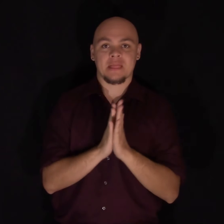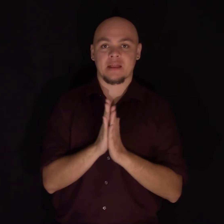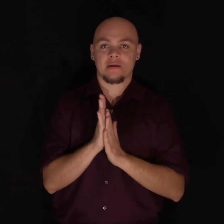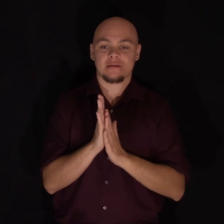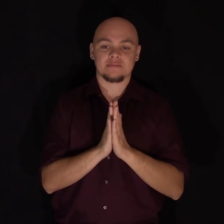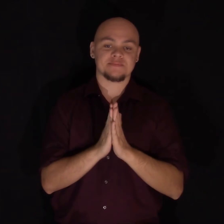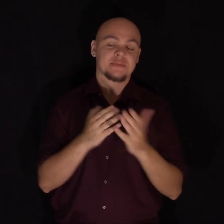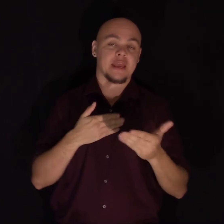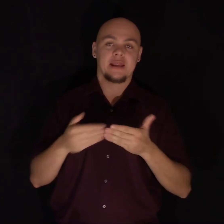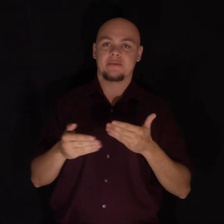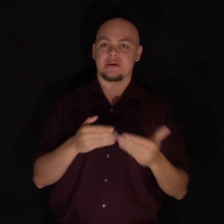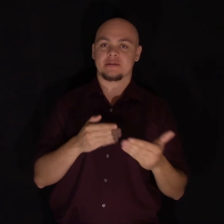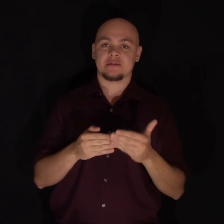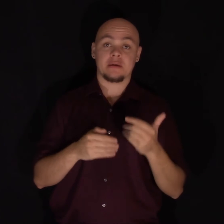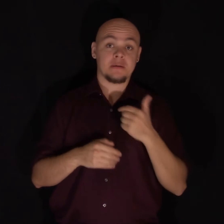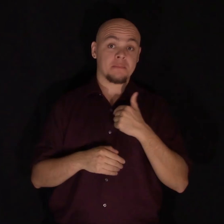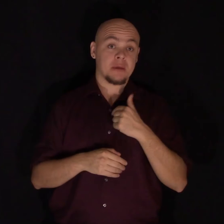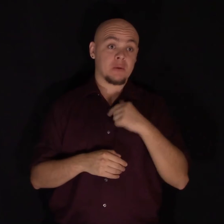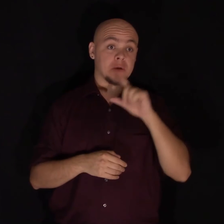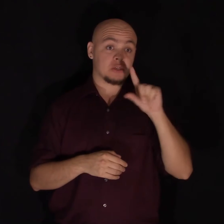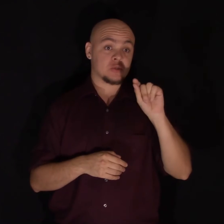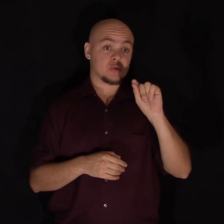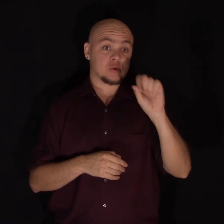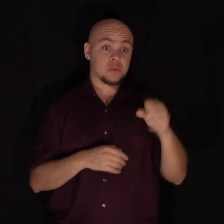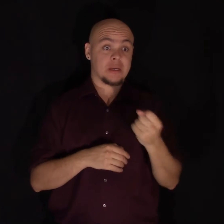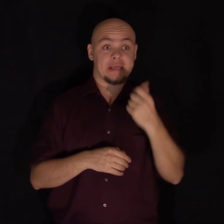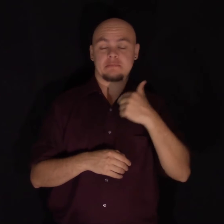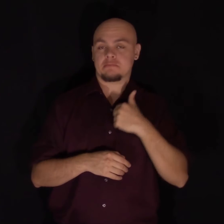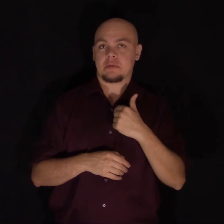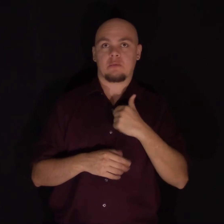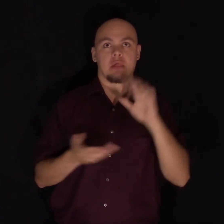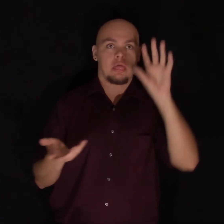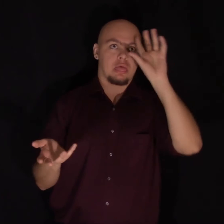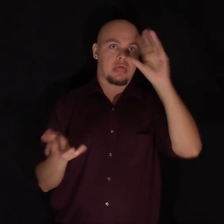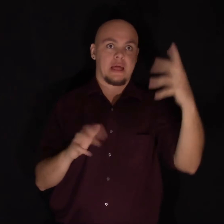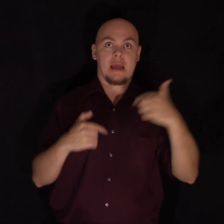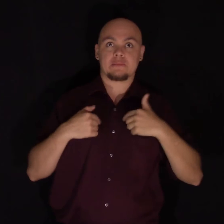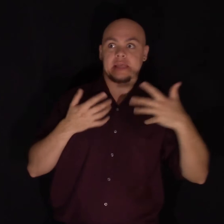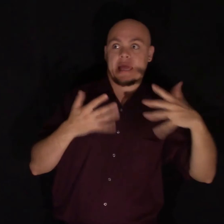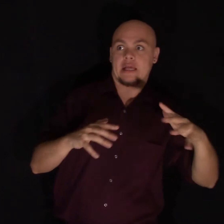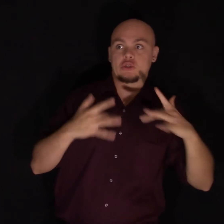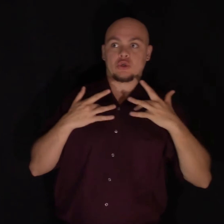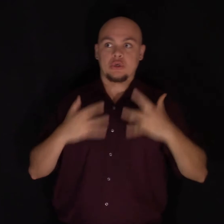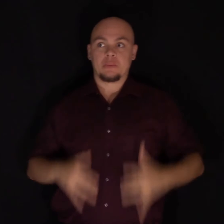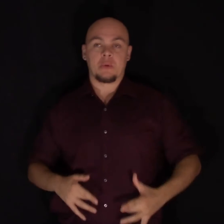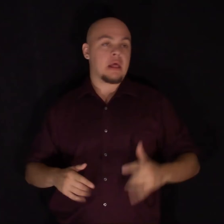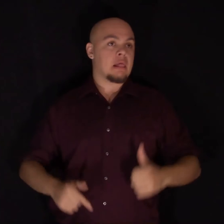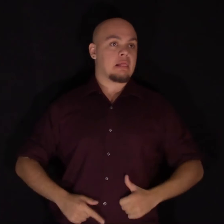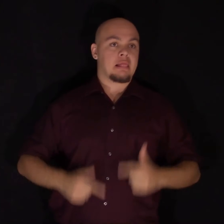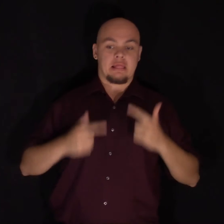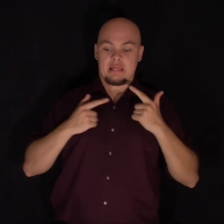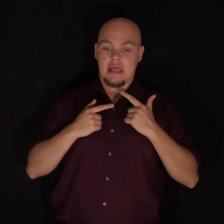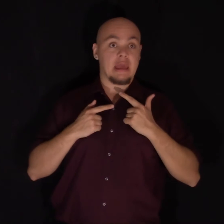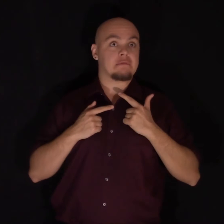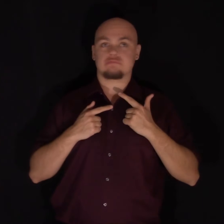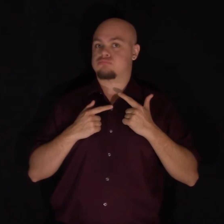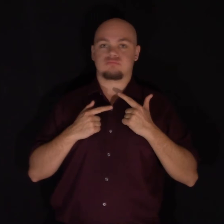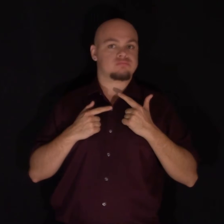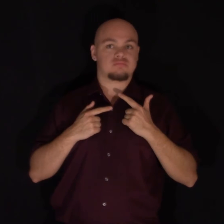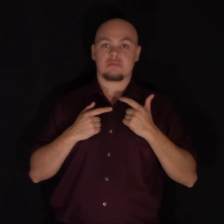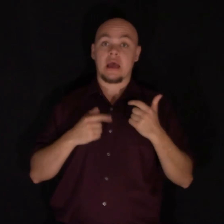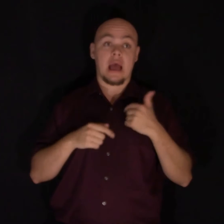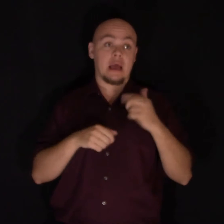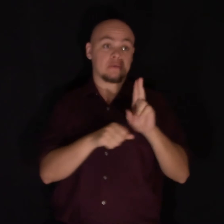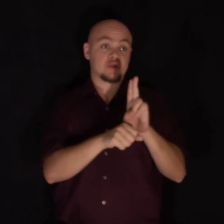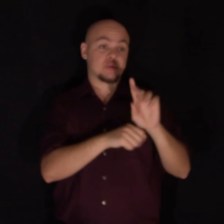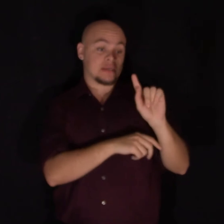Anyway, I was such a mess when I was in my 20s, such a mess. I was anxious and depressed, and I had no life to speak of. I was temping to keep my